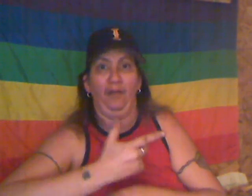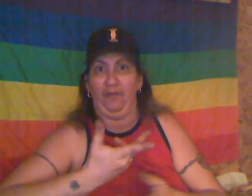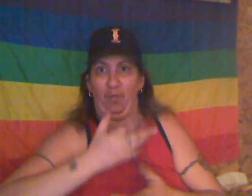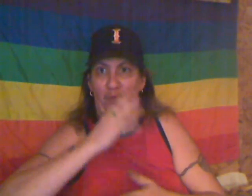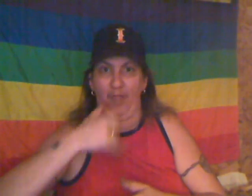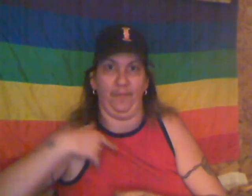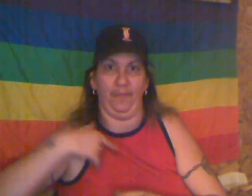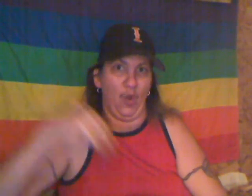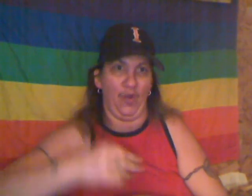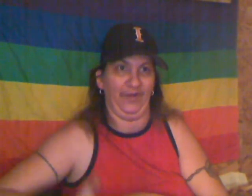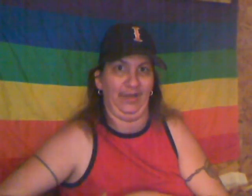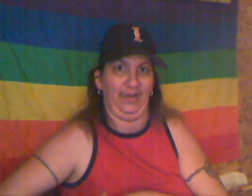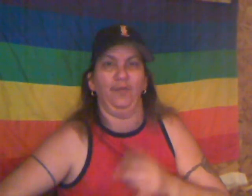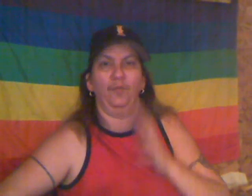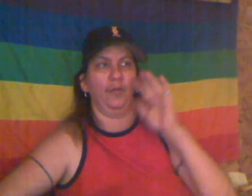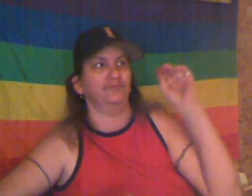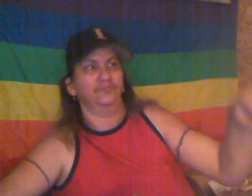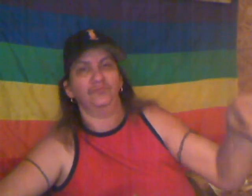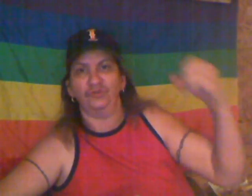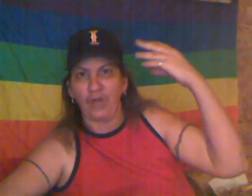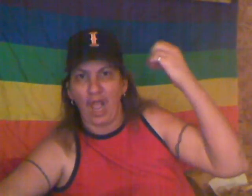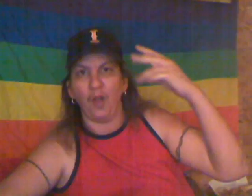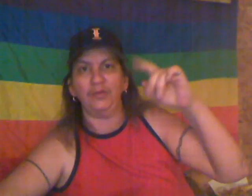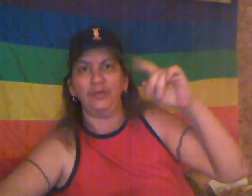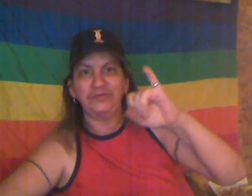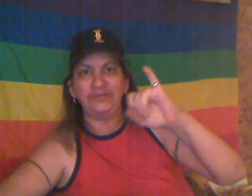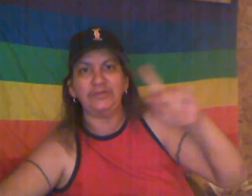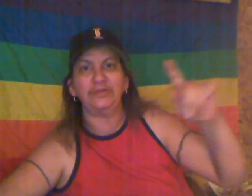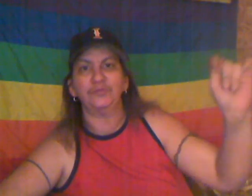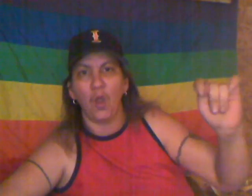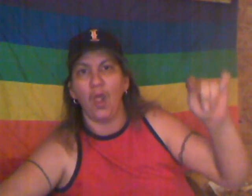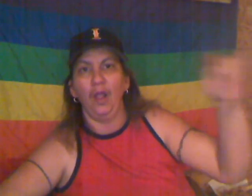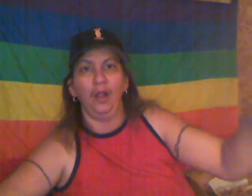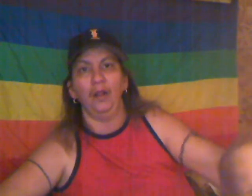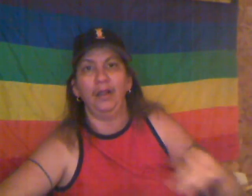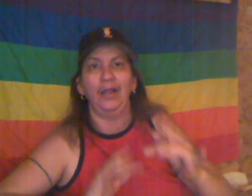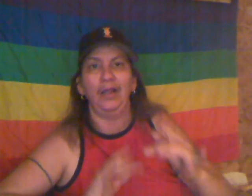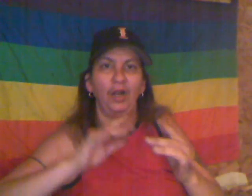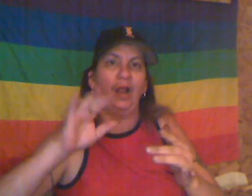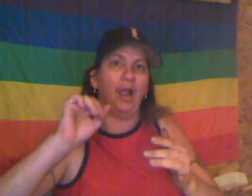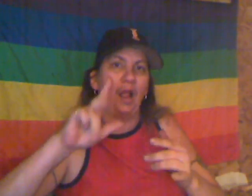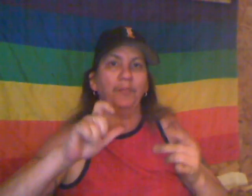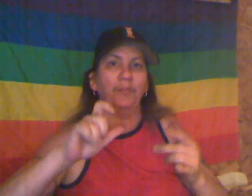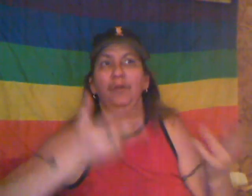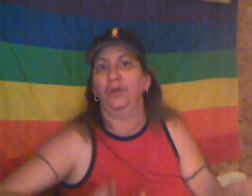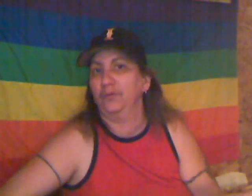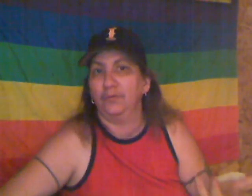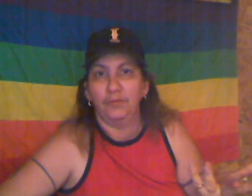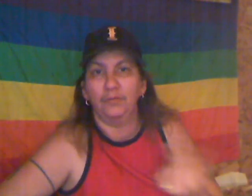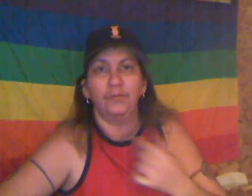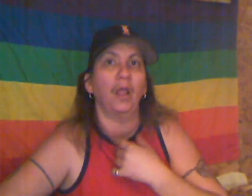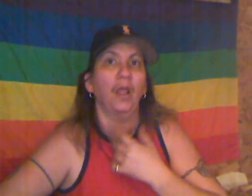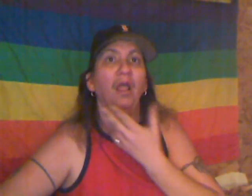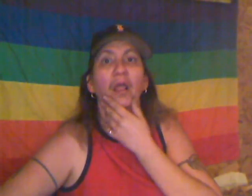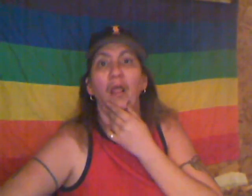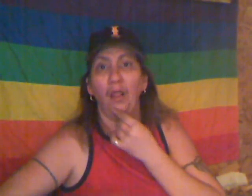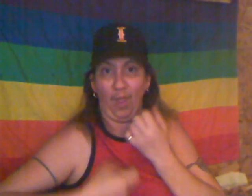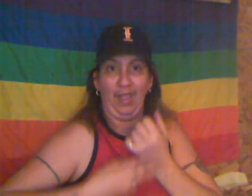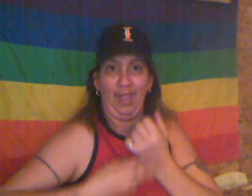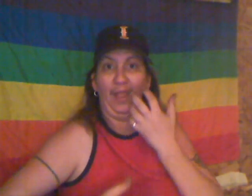sun's energy is first deposited into the atmosphere, and it's where the atmosphere interacts with the near space environment. We've known for